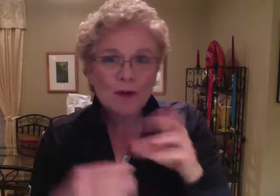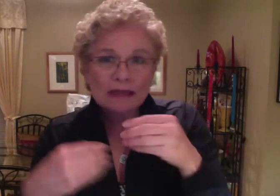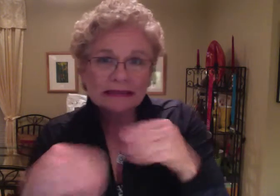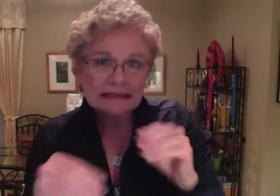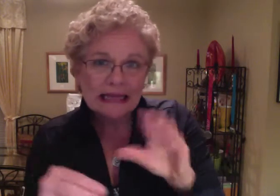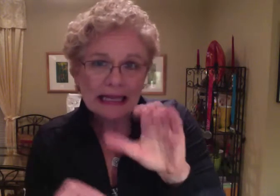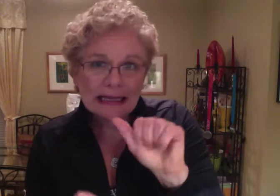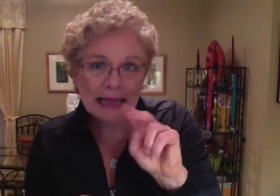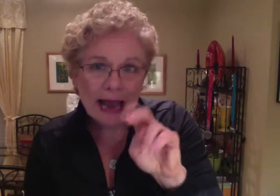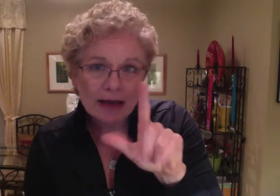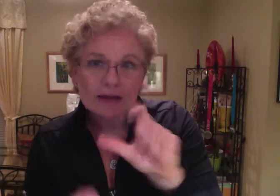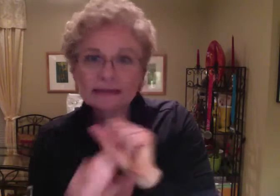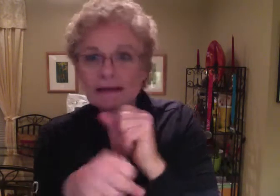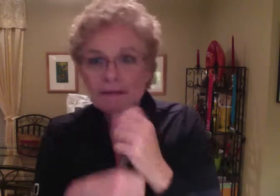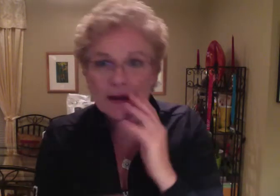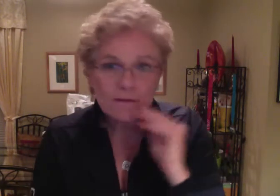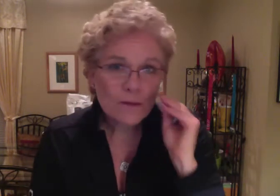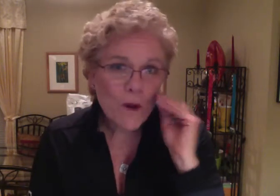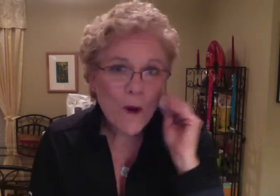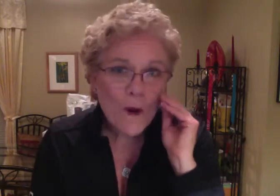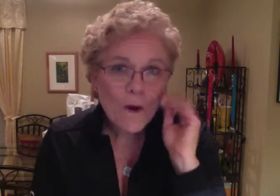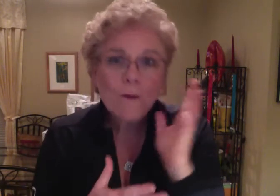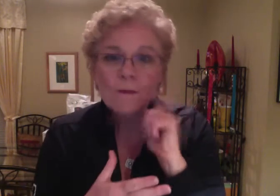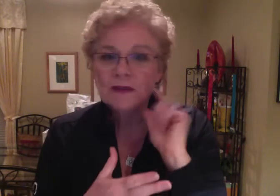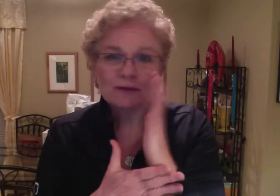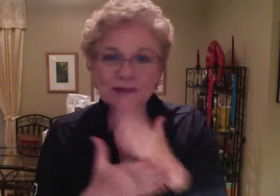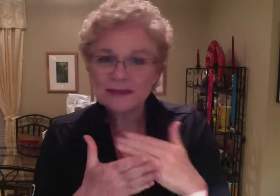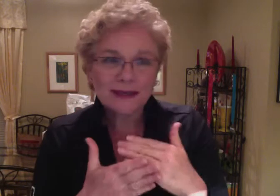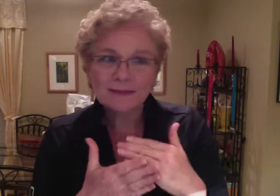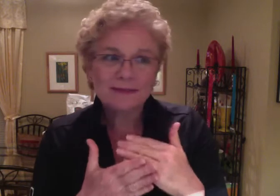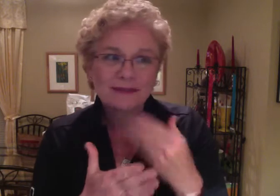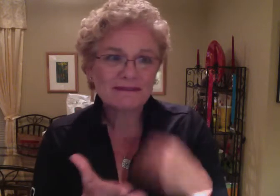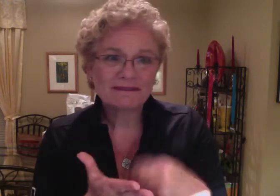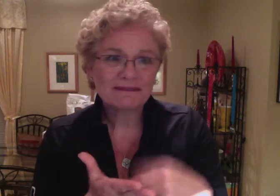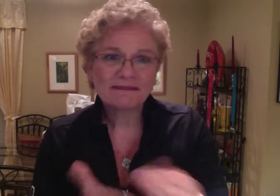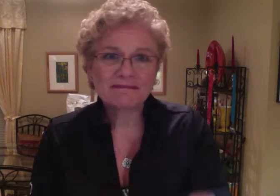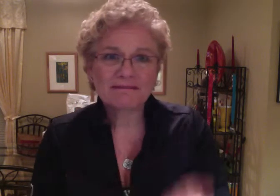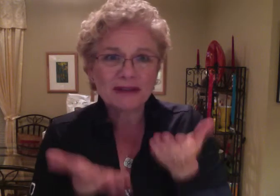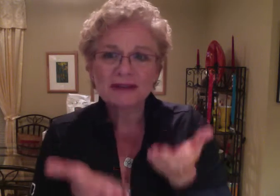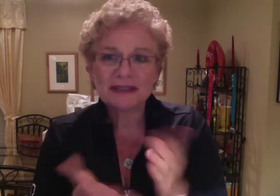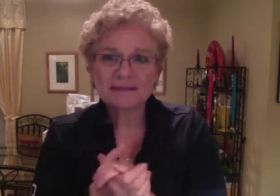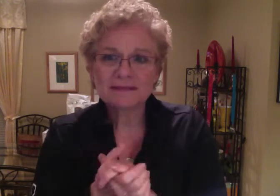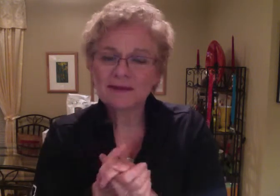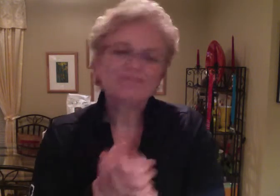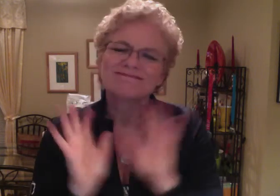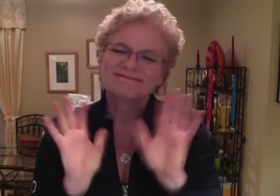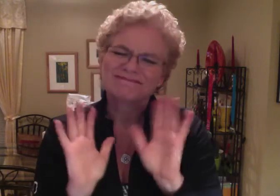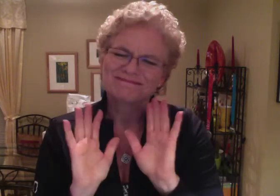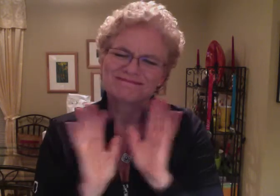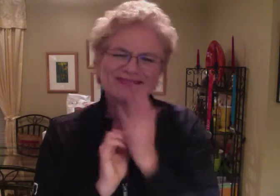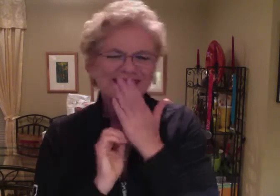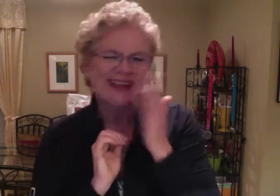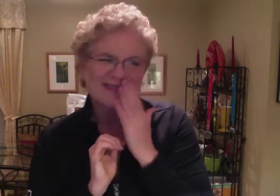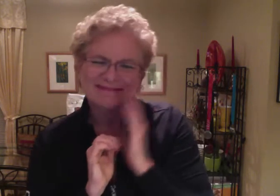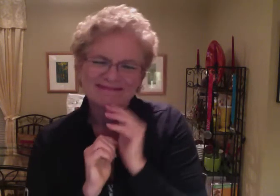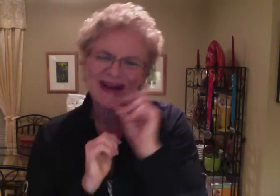from home and it's for some strange fun. What do you say? Oh, no, thank you. I don't have any cash. Or I can't. Or you